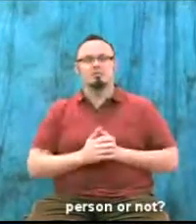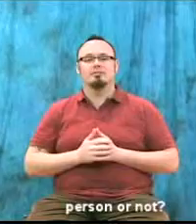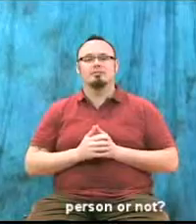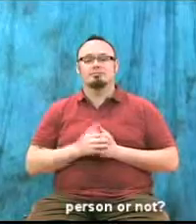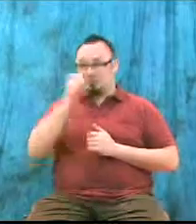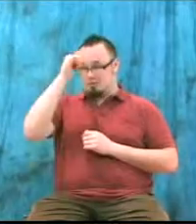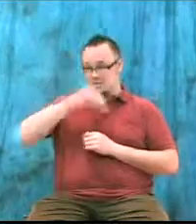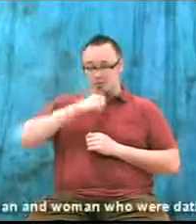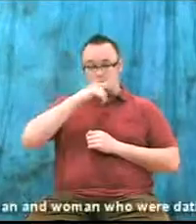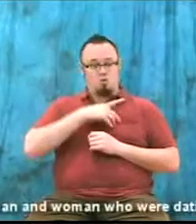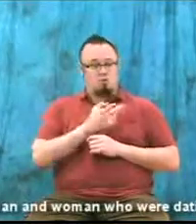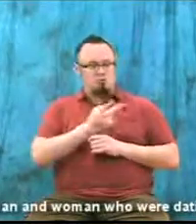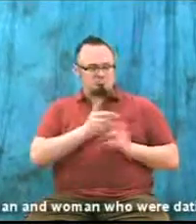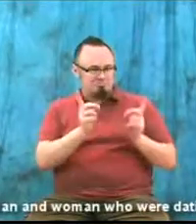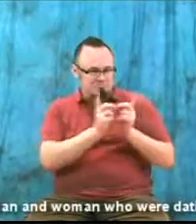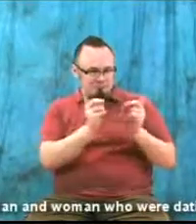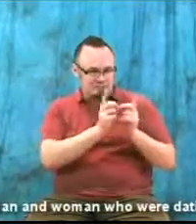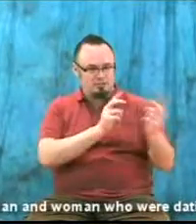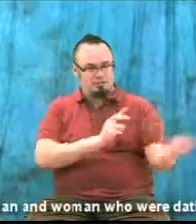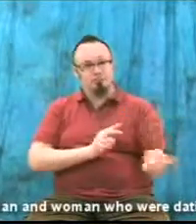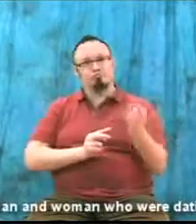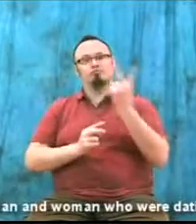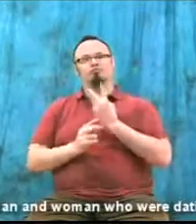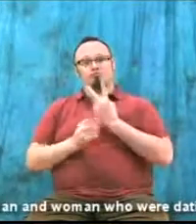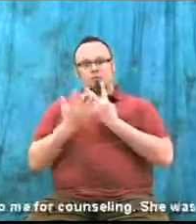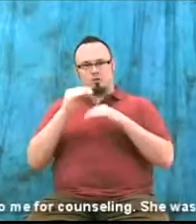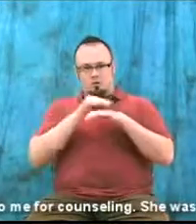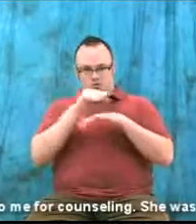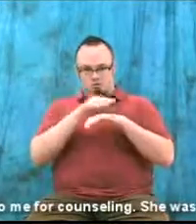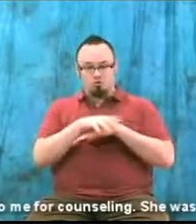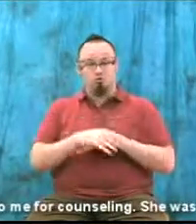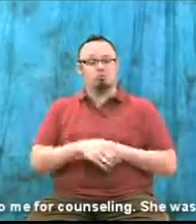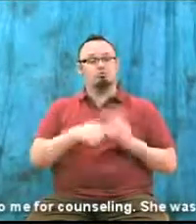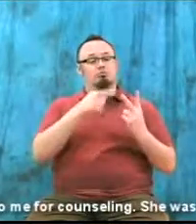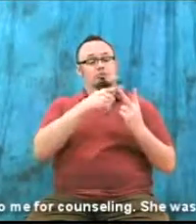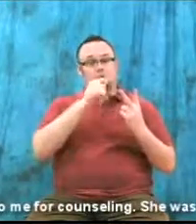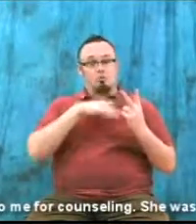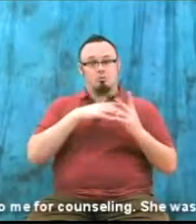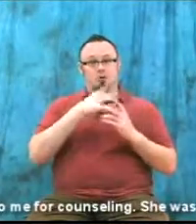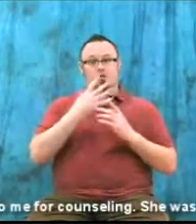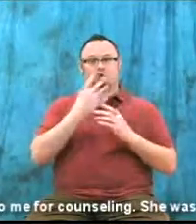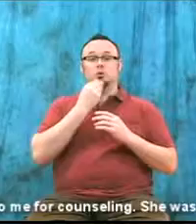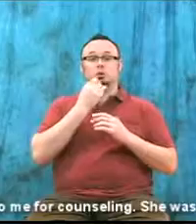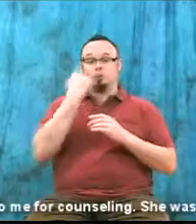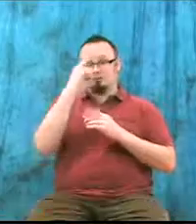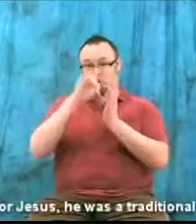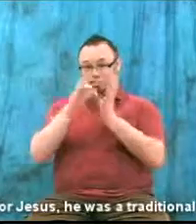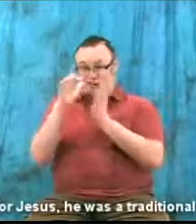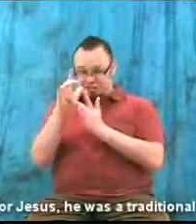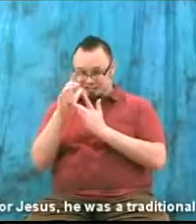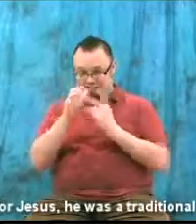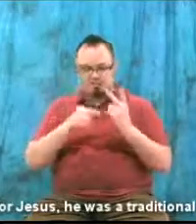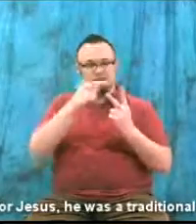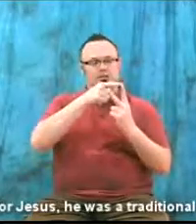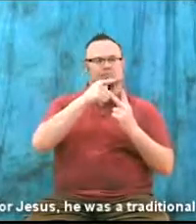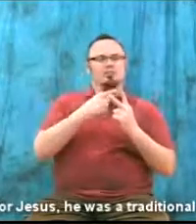A man and woman who were dating came to me for counseling. She was a Jew for Jesus. He was a traditional Jew.